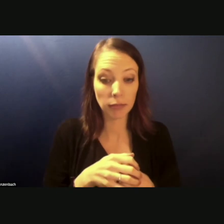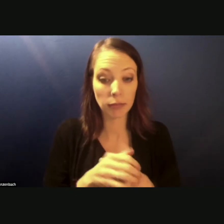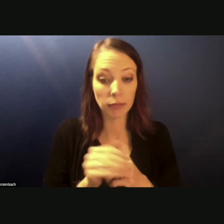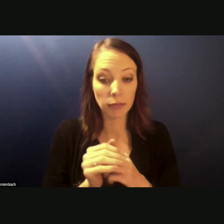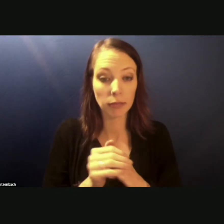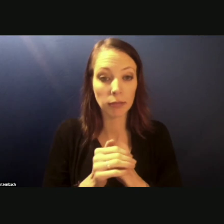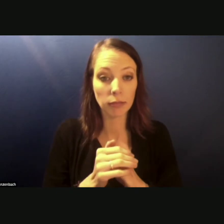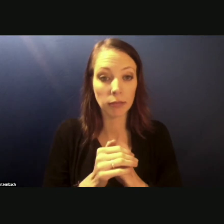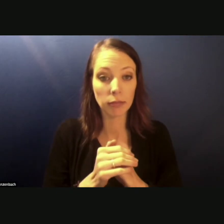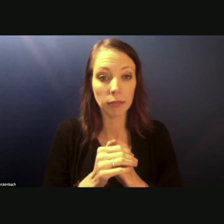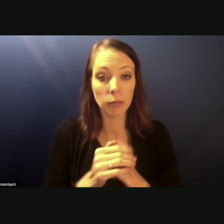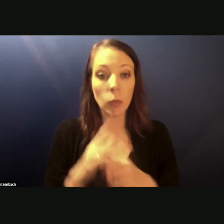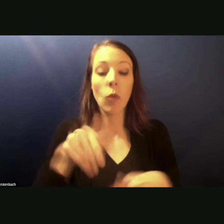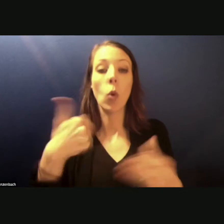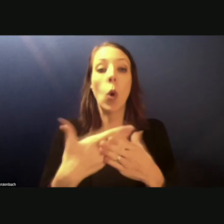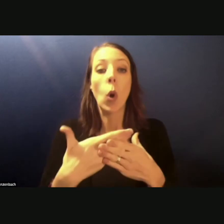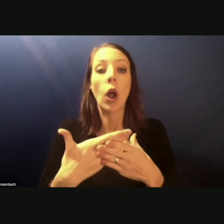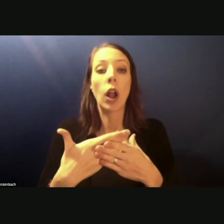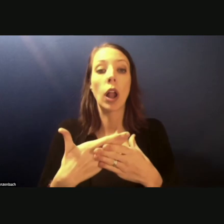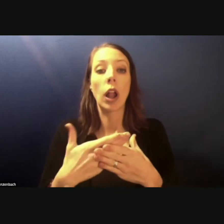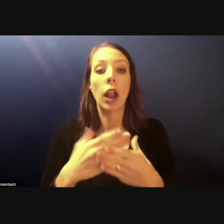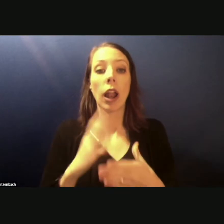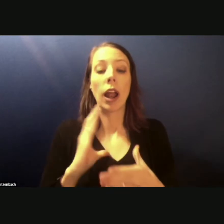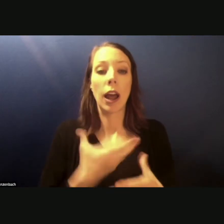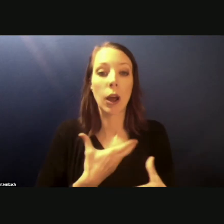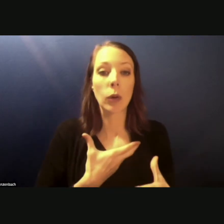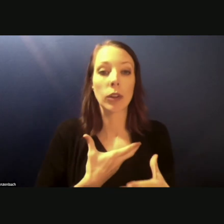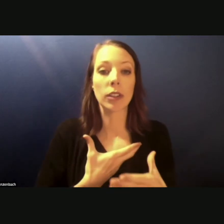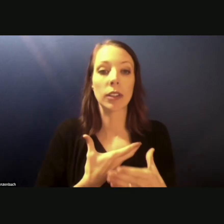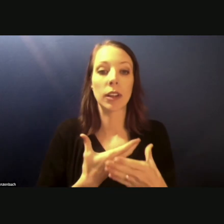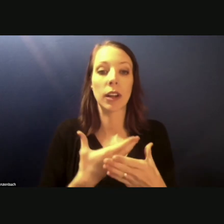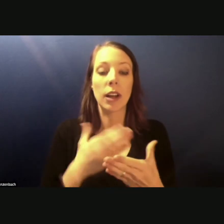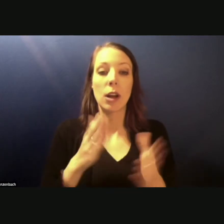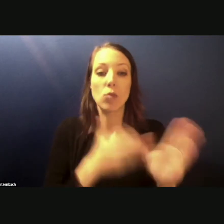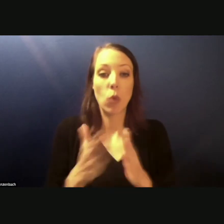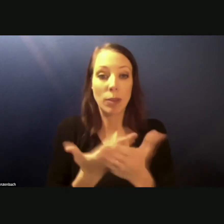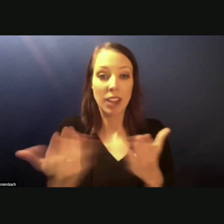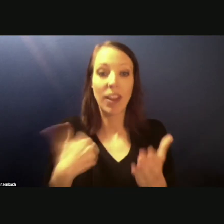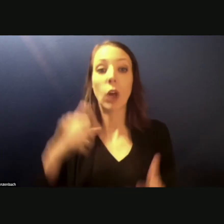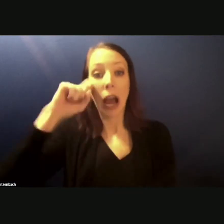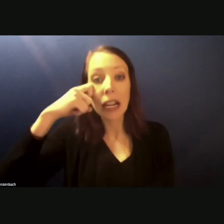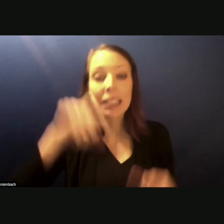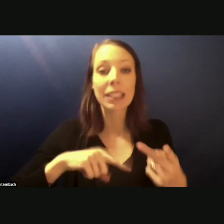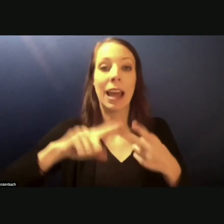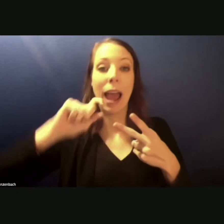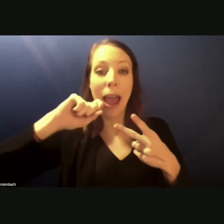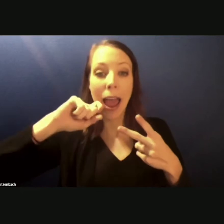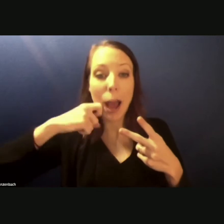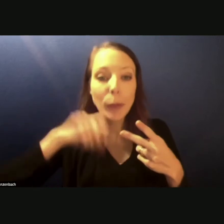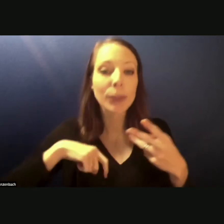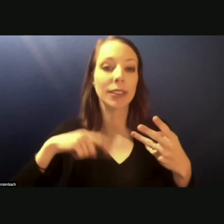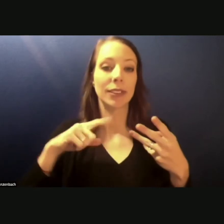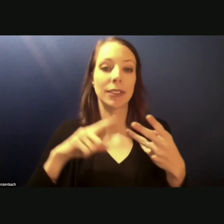we have all of the produce here. You know, all of our prep is done, right? And so we've got our onions and our apples and,